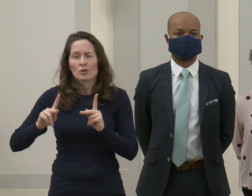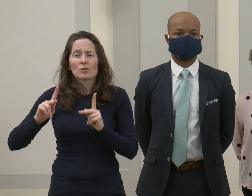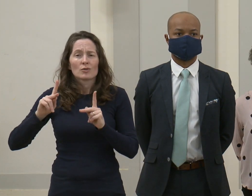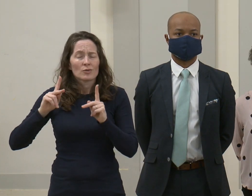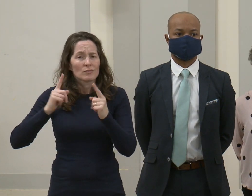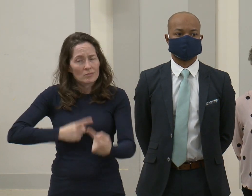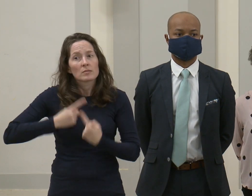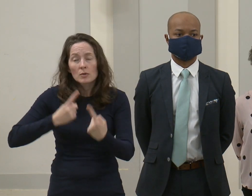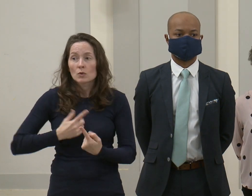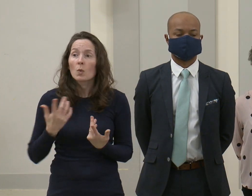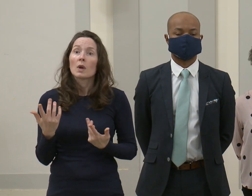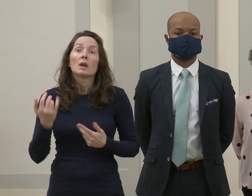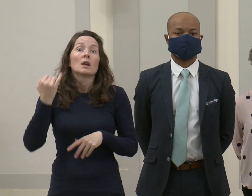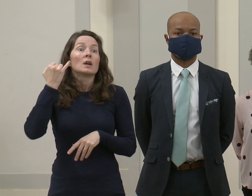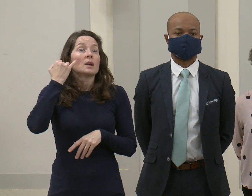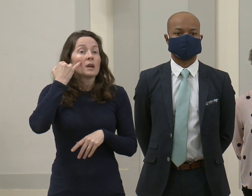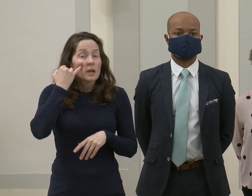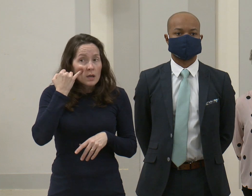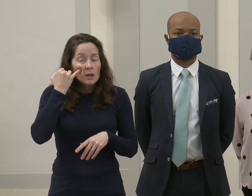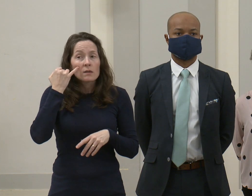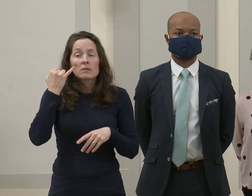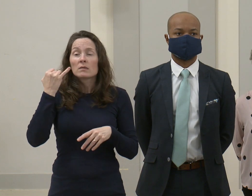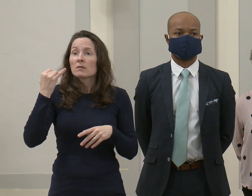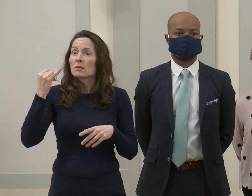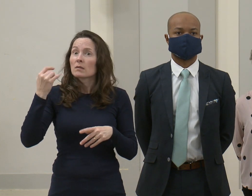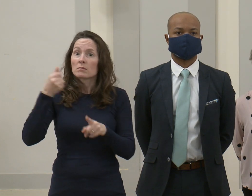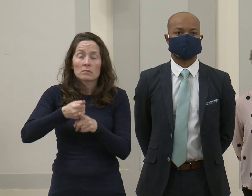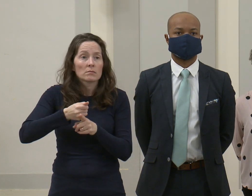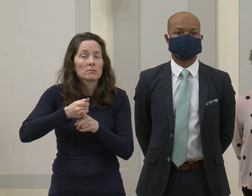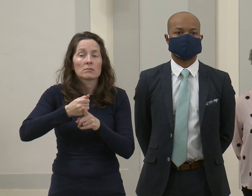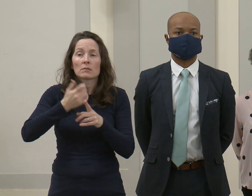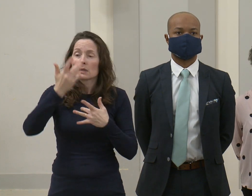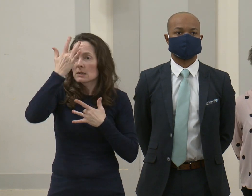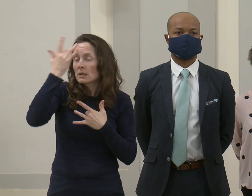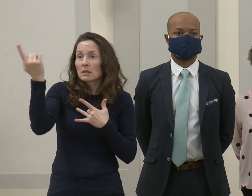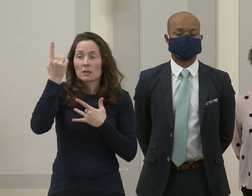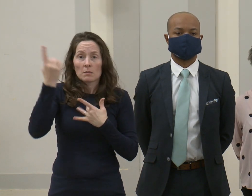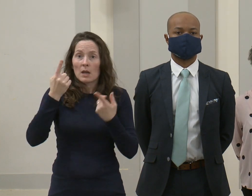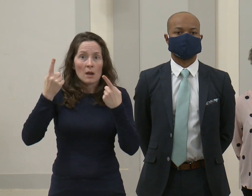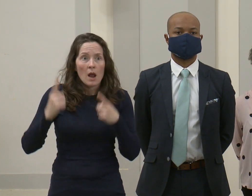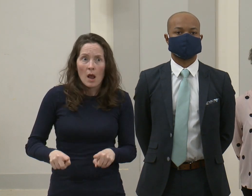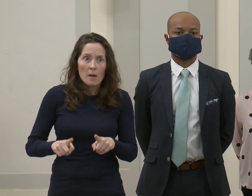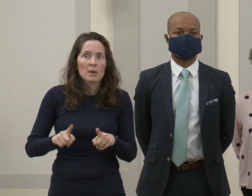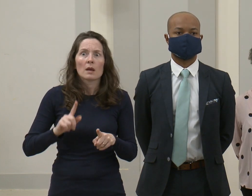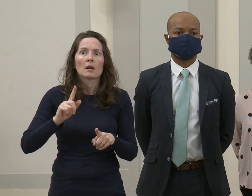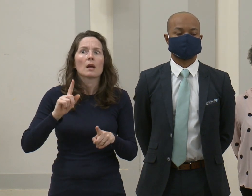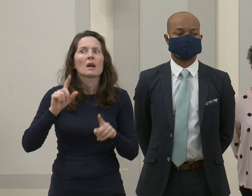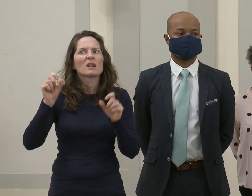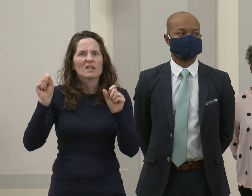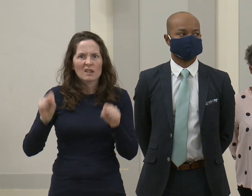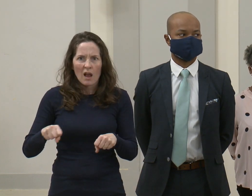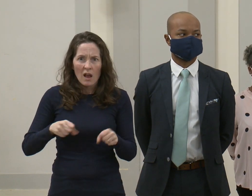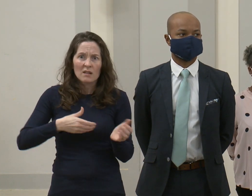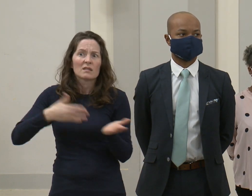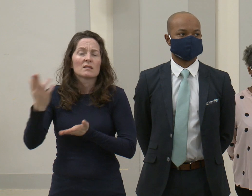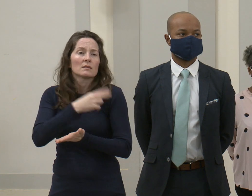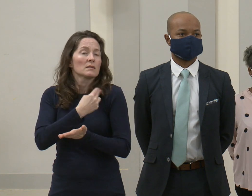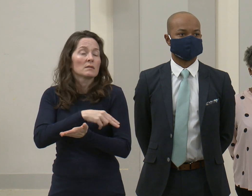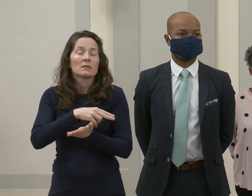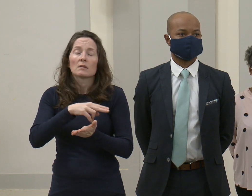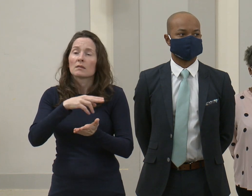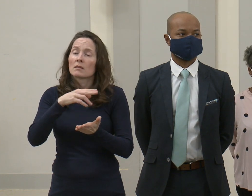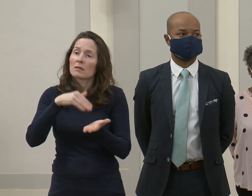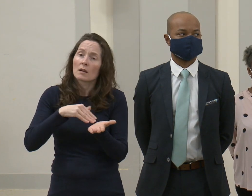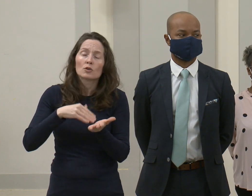of unwanted and heavy medical debt. So engage in the early enrollment period and get insured as soon